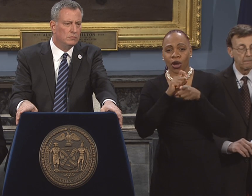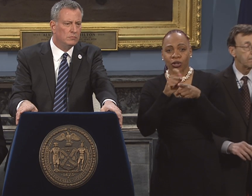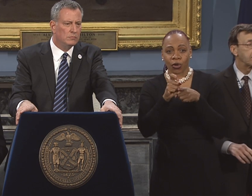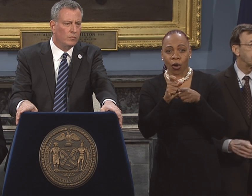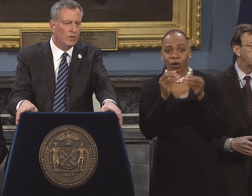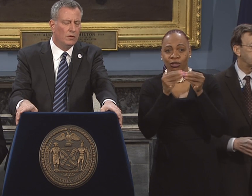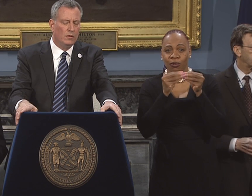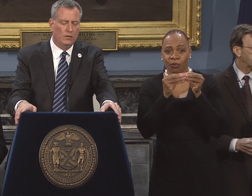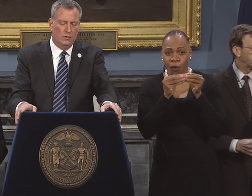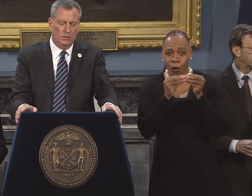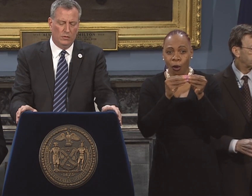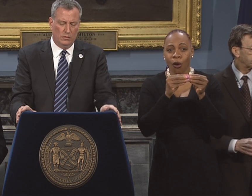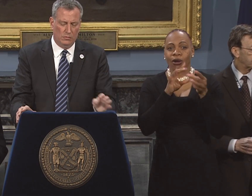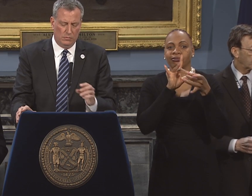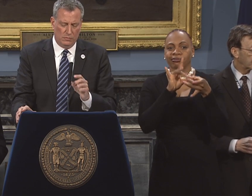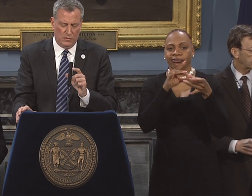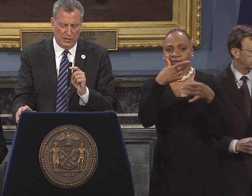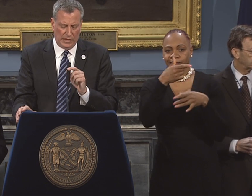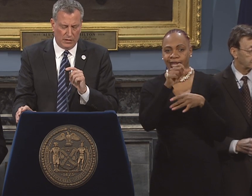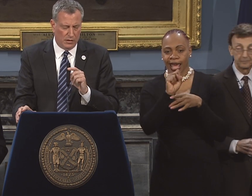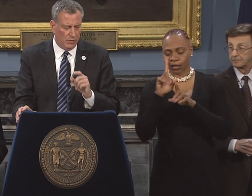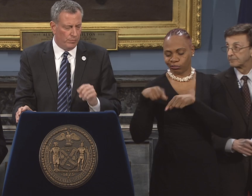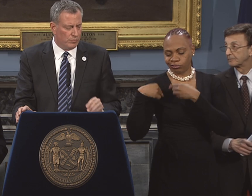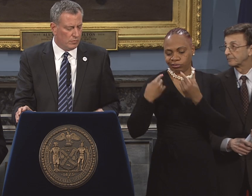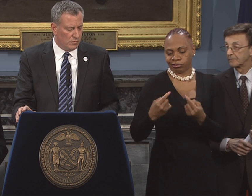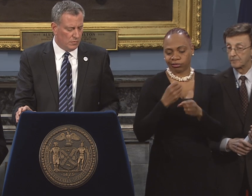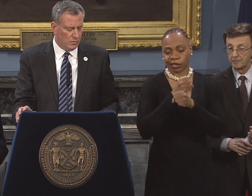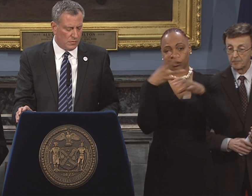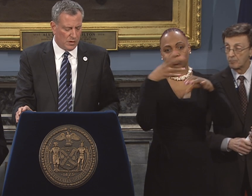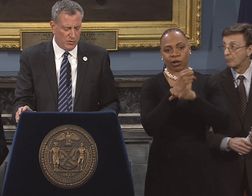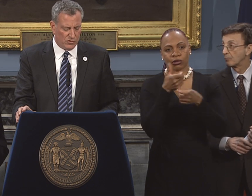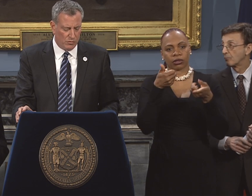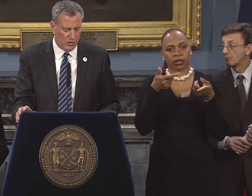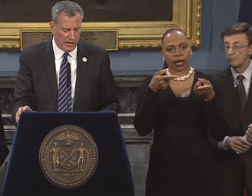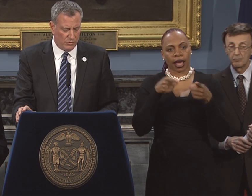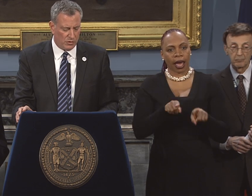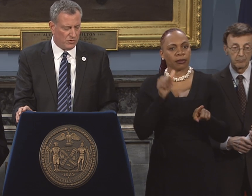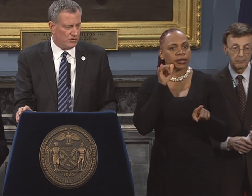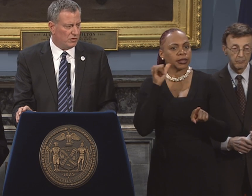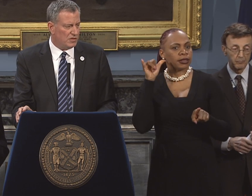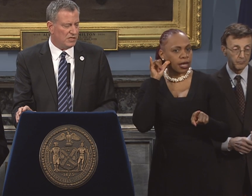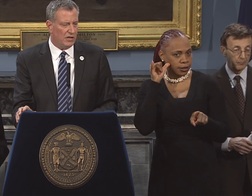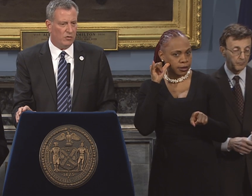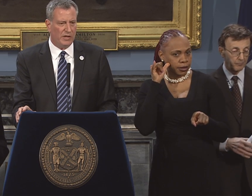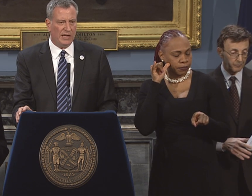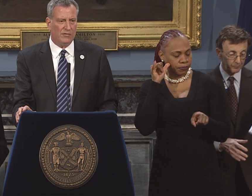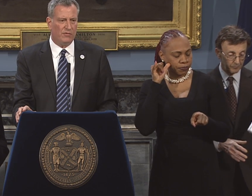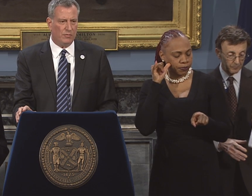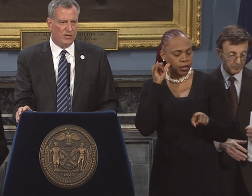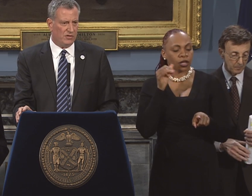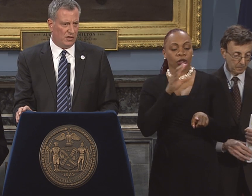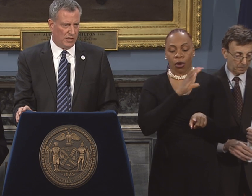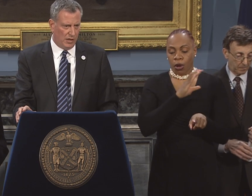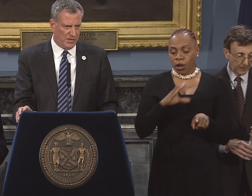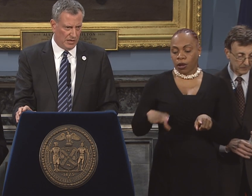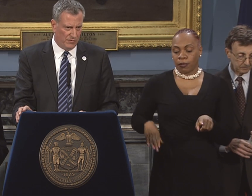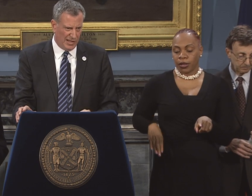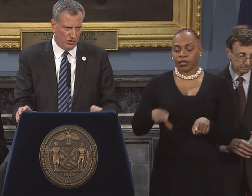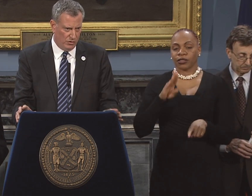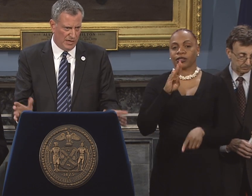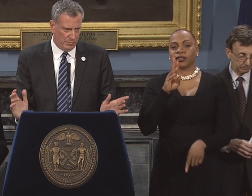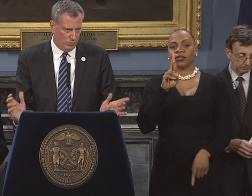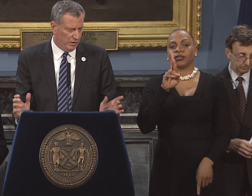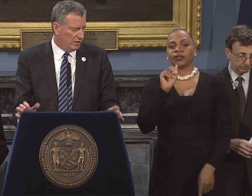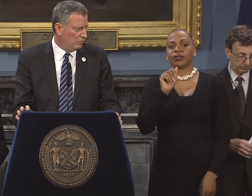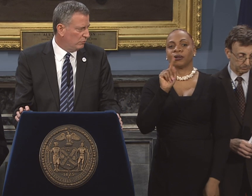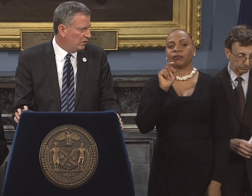gas smells around the city since this happened? Let Commissioner Bratton or Commissioner Cassano may have information on any uptick. I have not